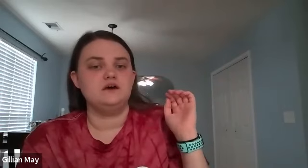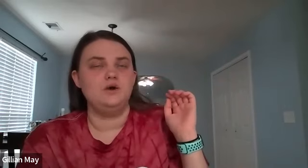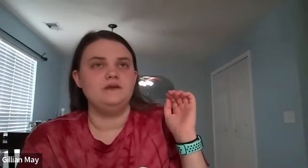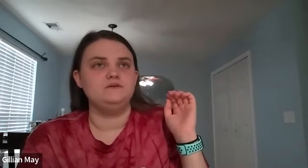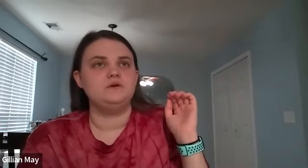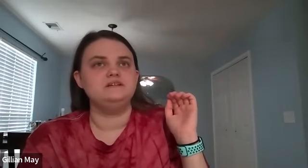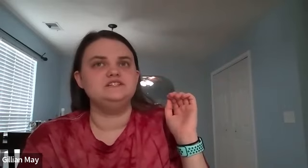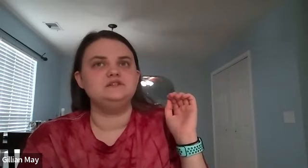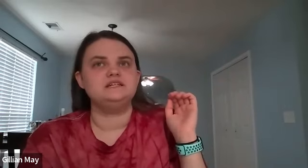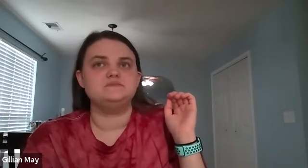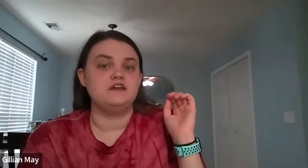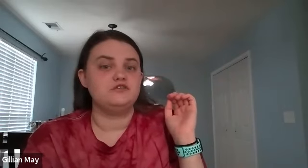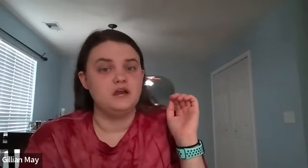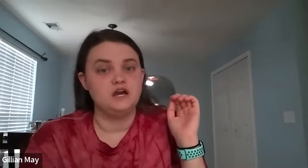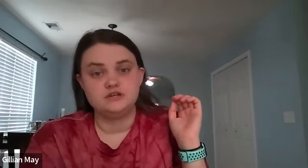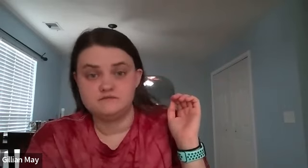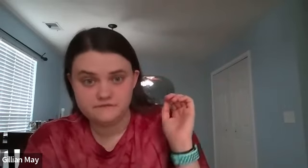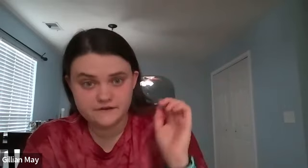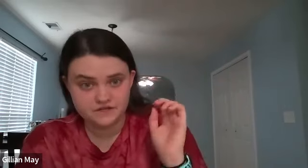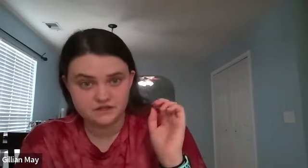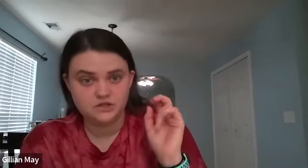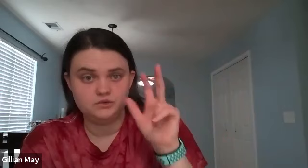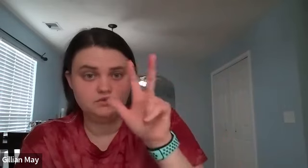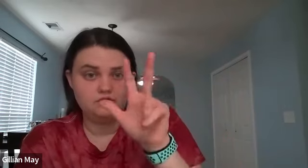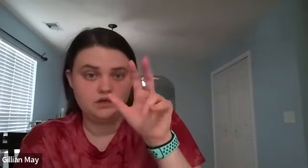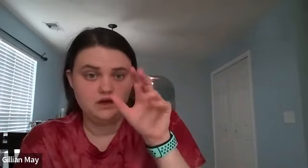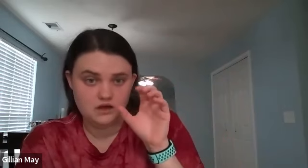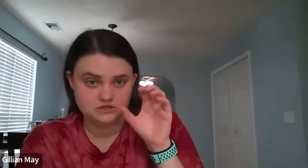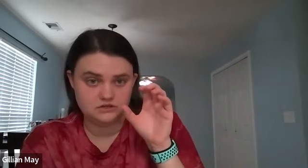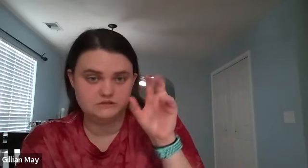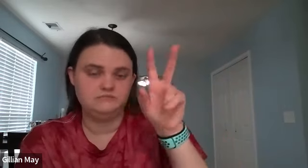So if you were going to do like something like 350, you would do 300,